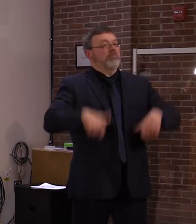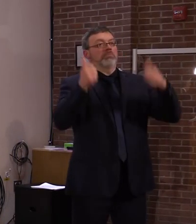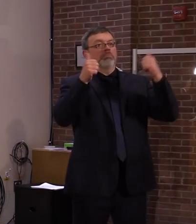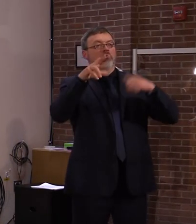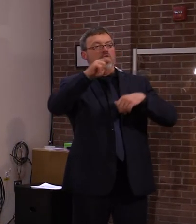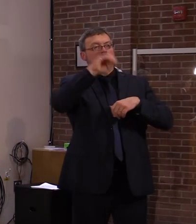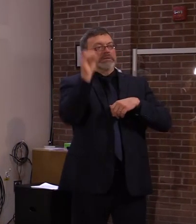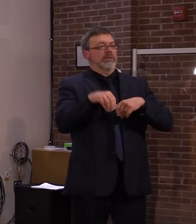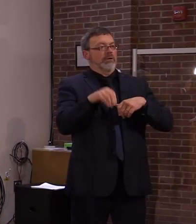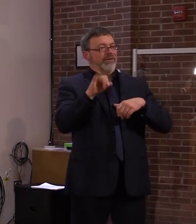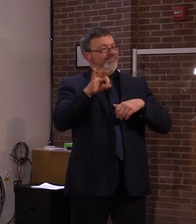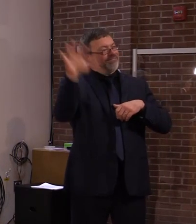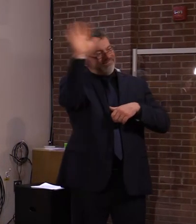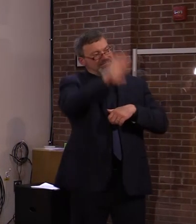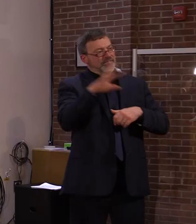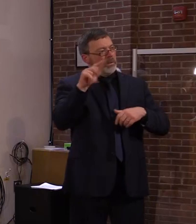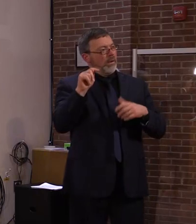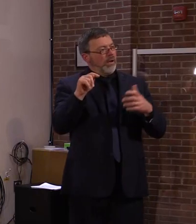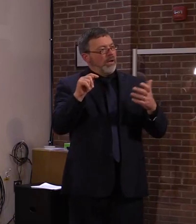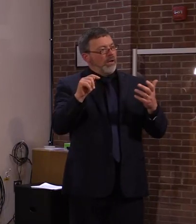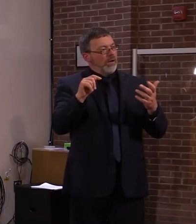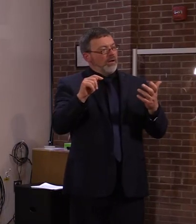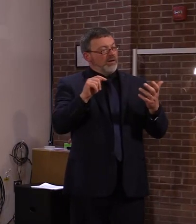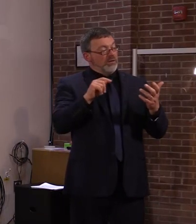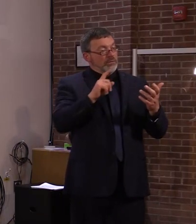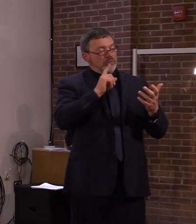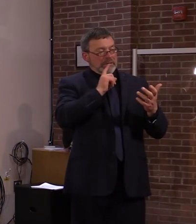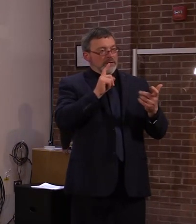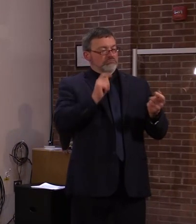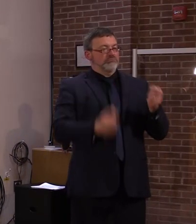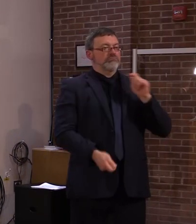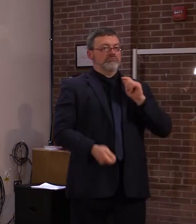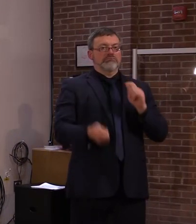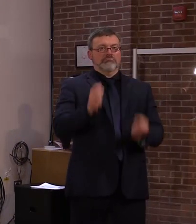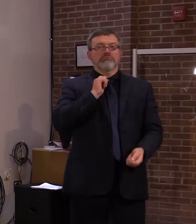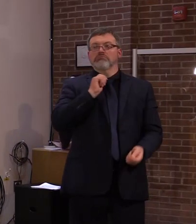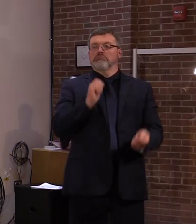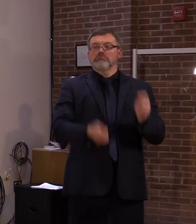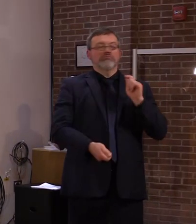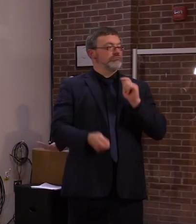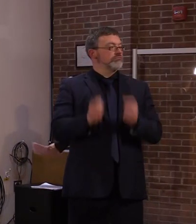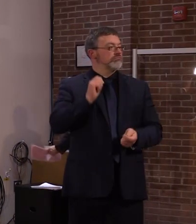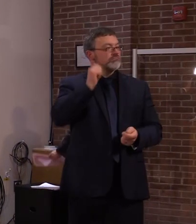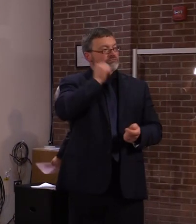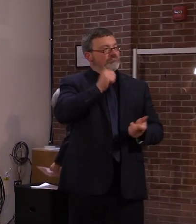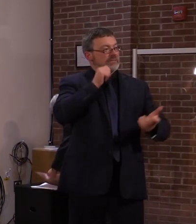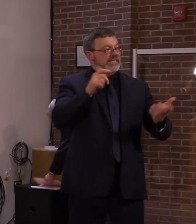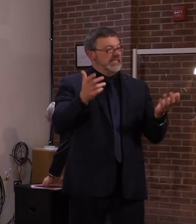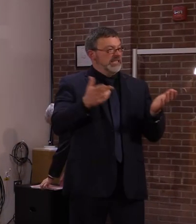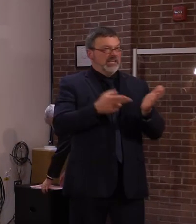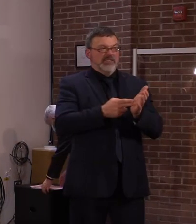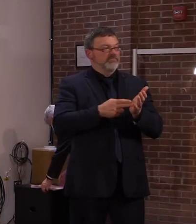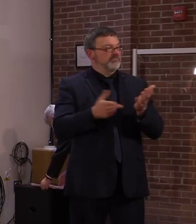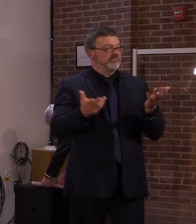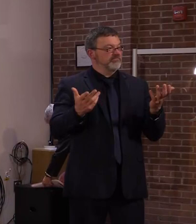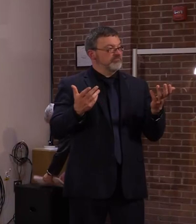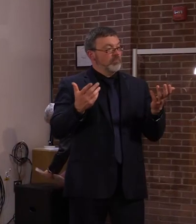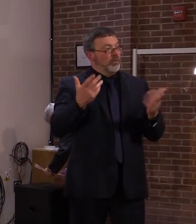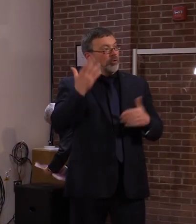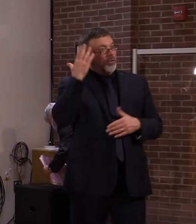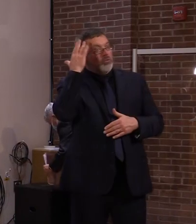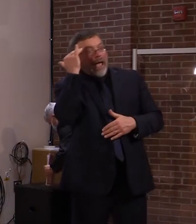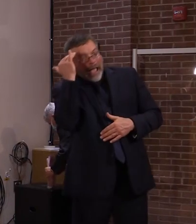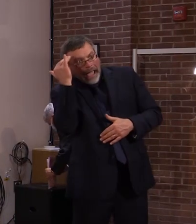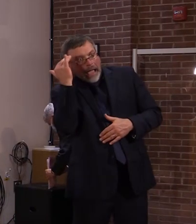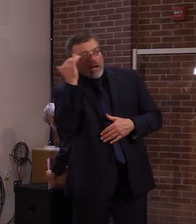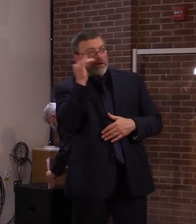any given time, there's some spikes, and I don't know whether there's any rhyme or reason, whether there